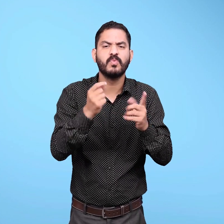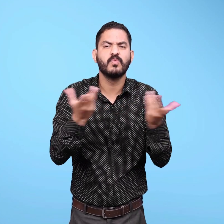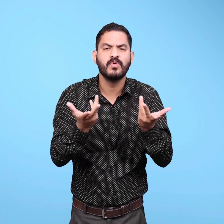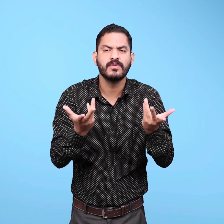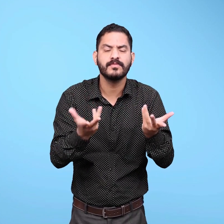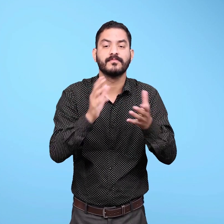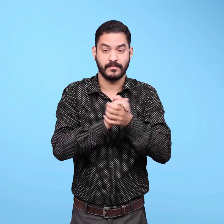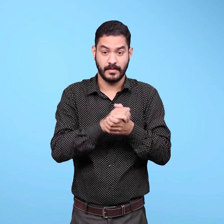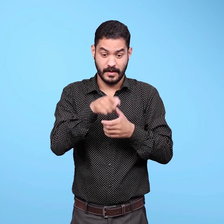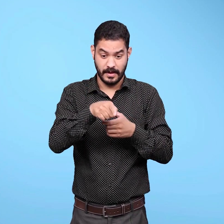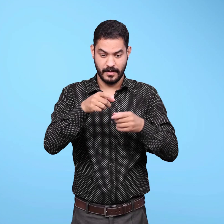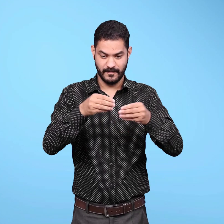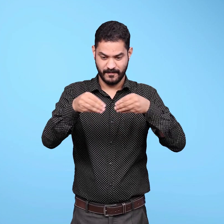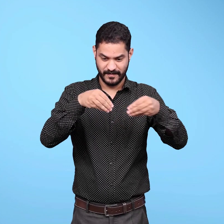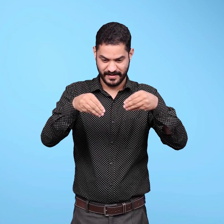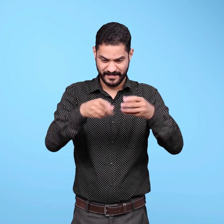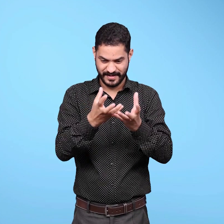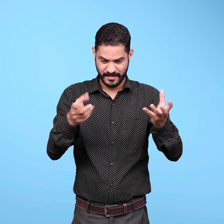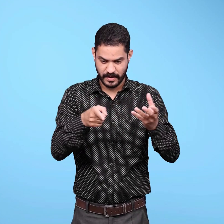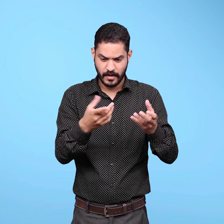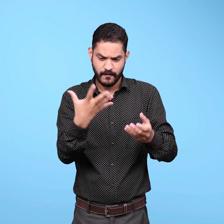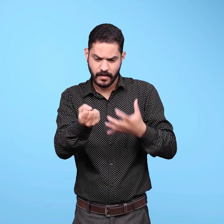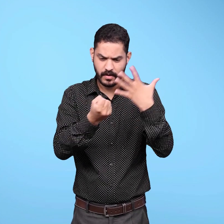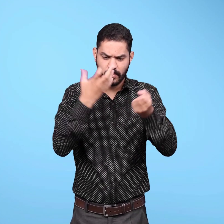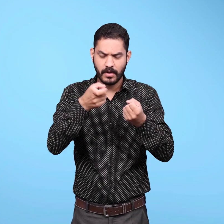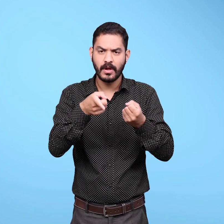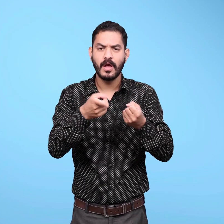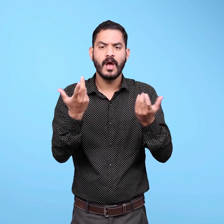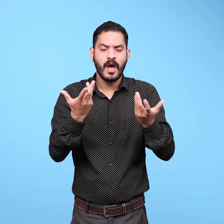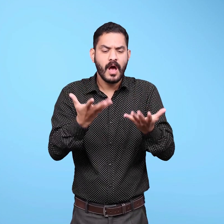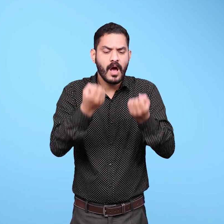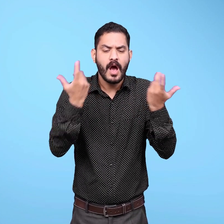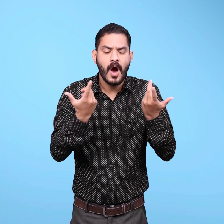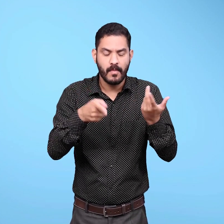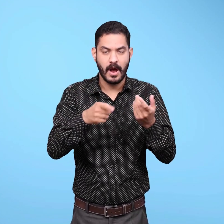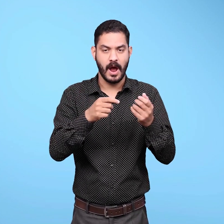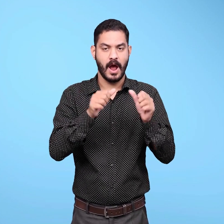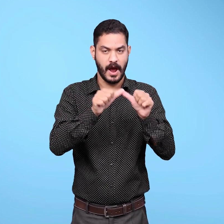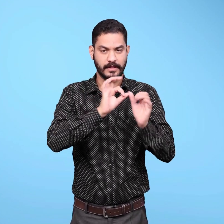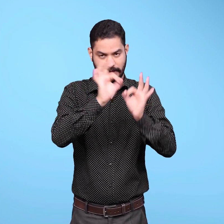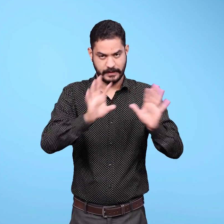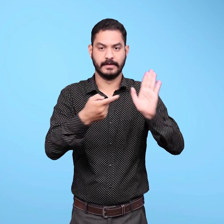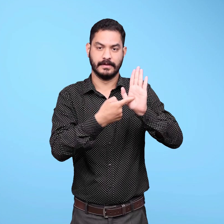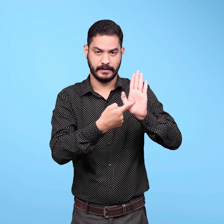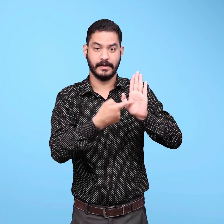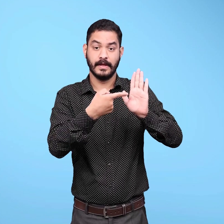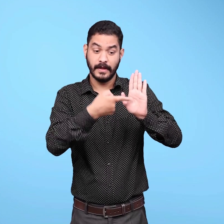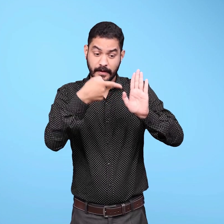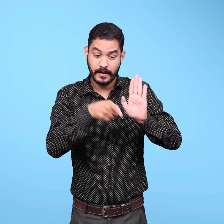Hint. How do they get the raw materials? What kind of equipment do they use?